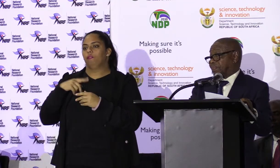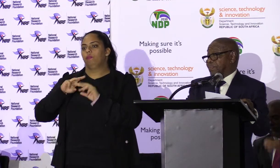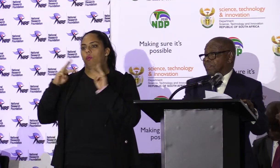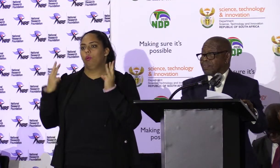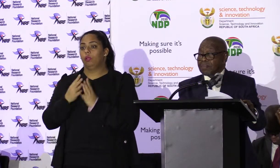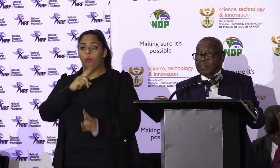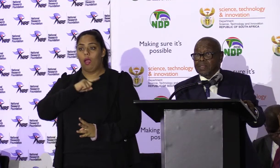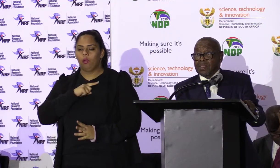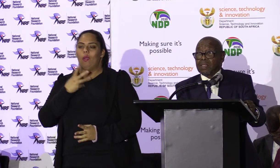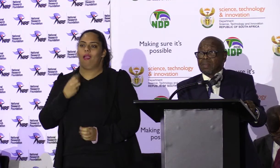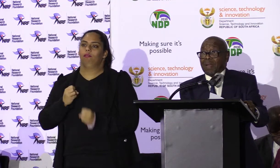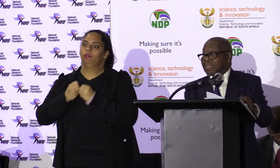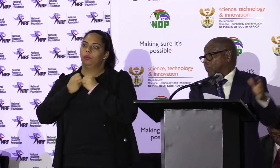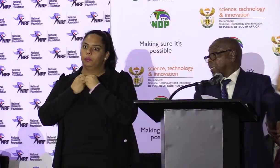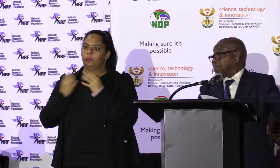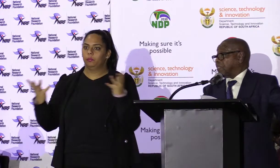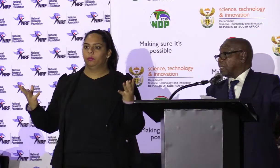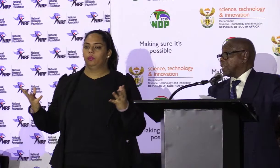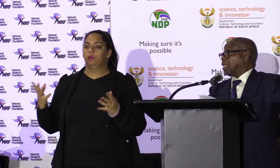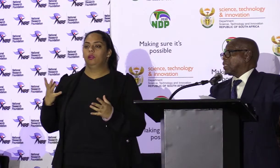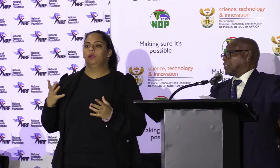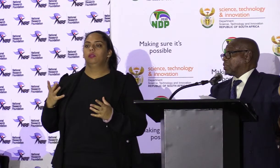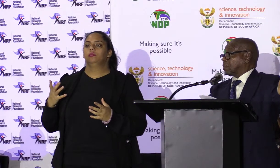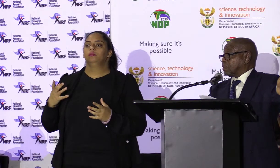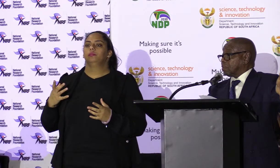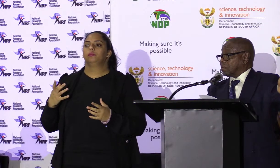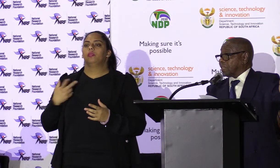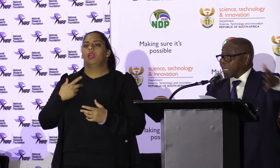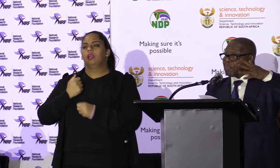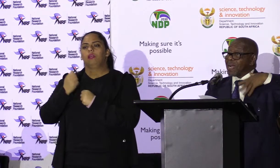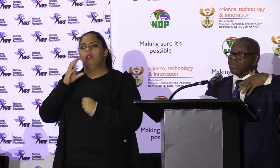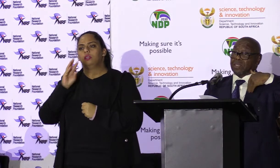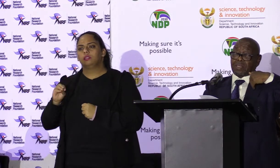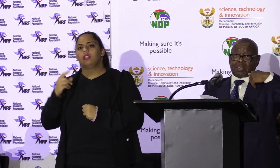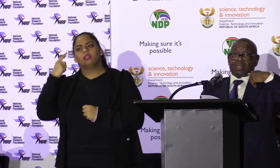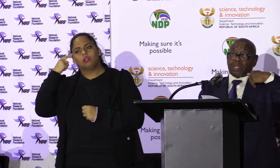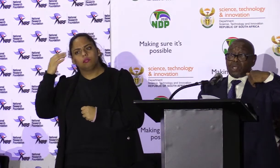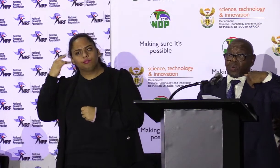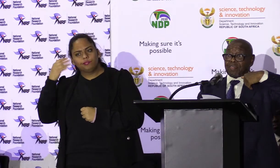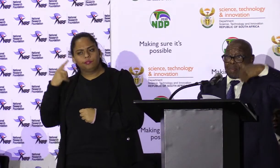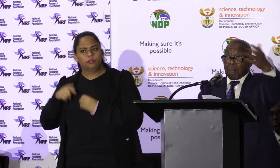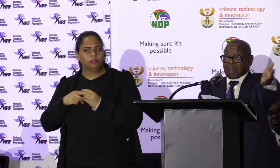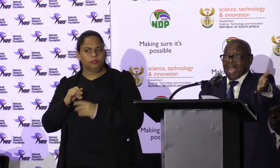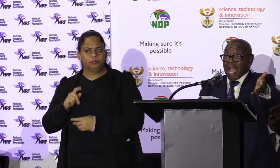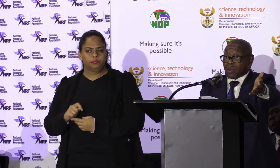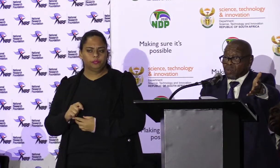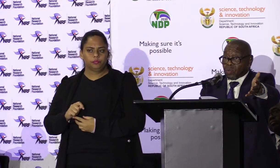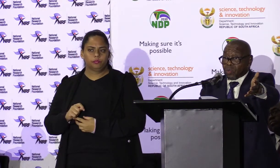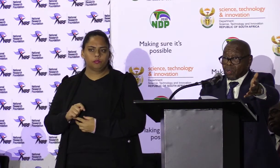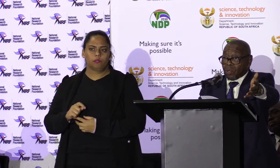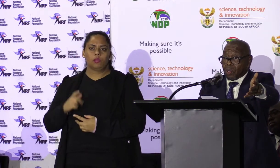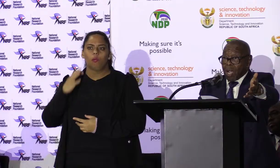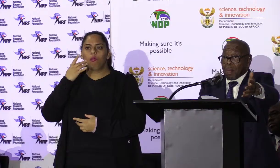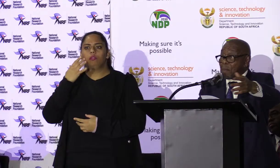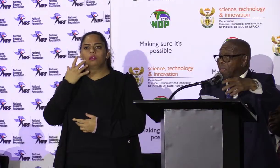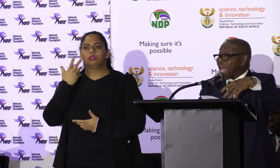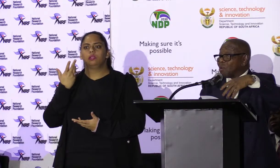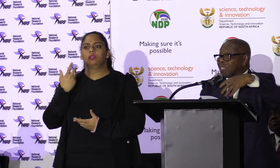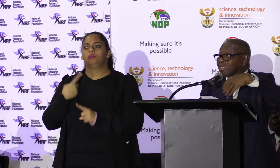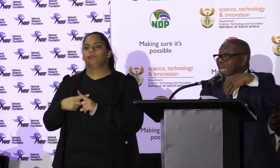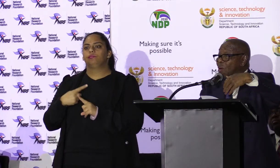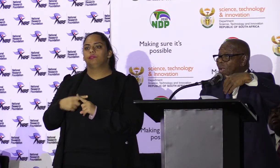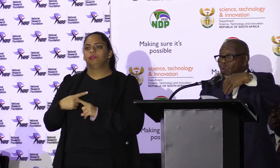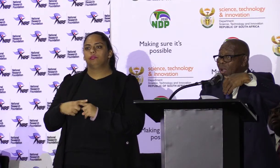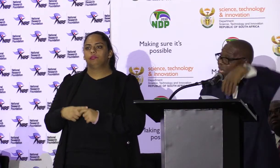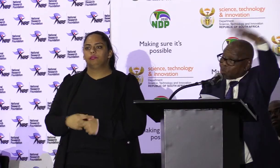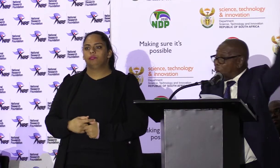much. By the way, even in the arts, think about it. We have Amapiano.